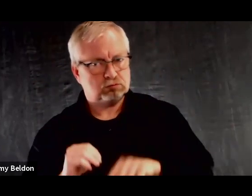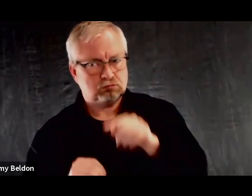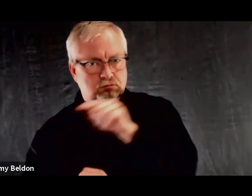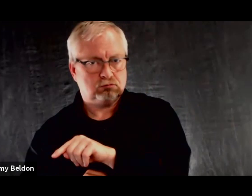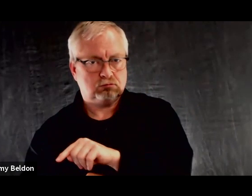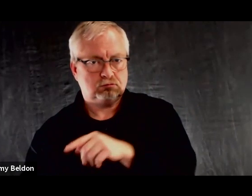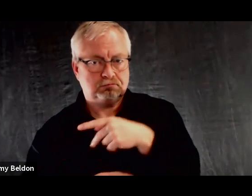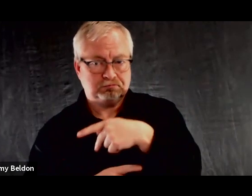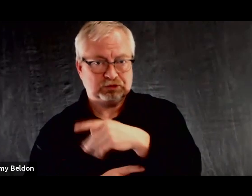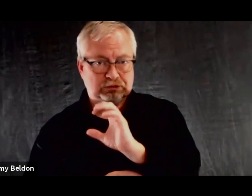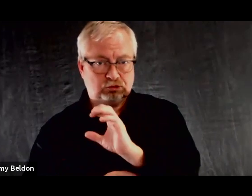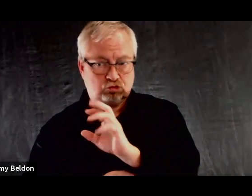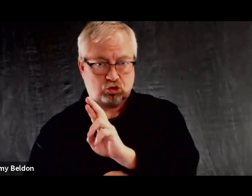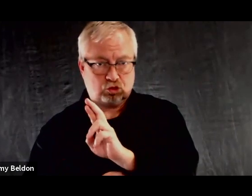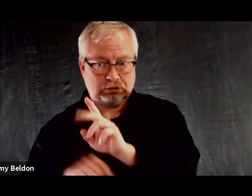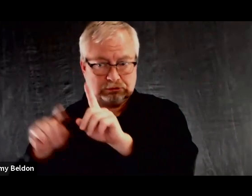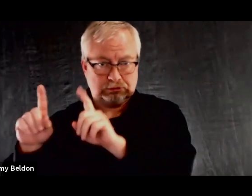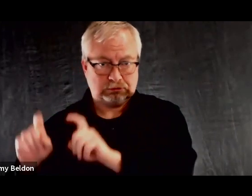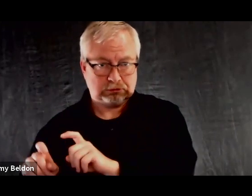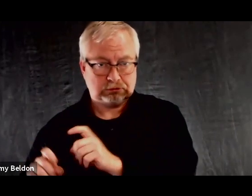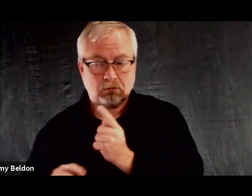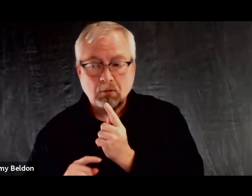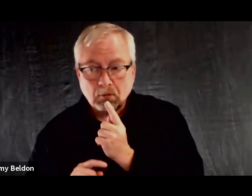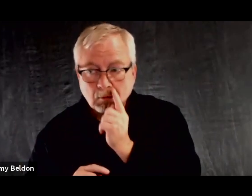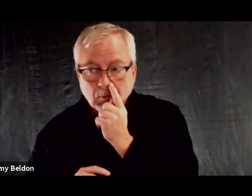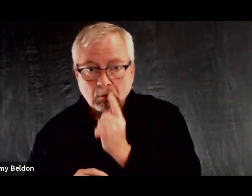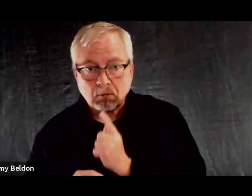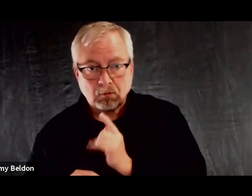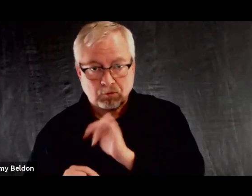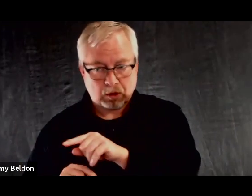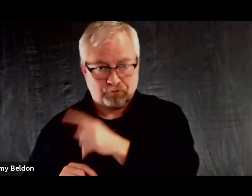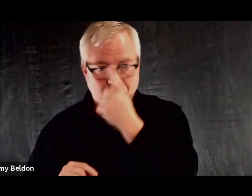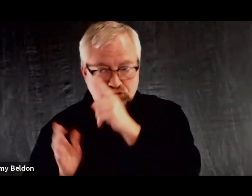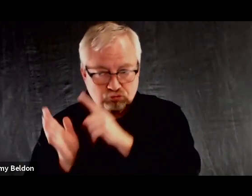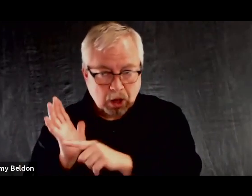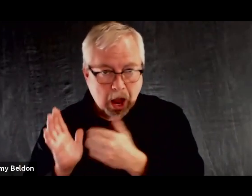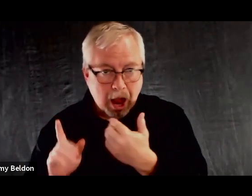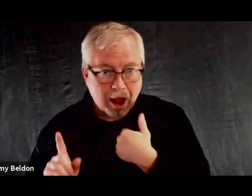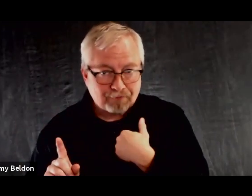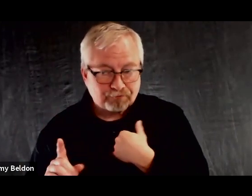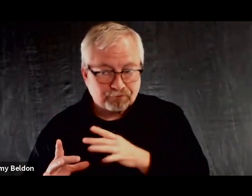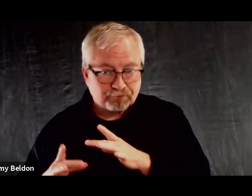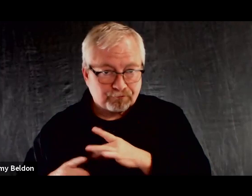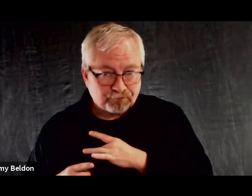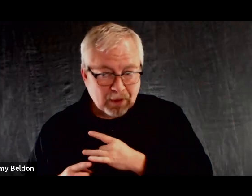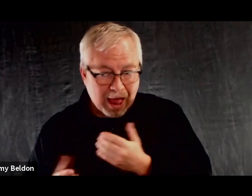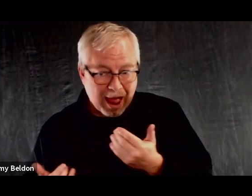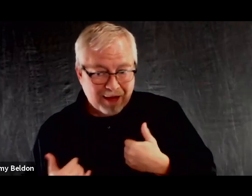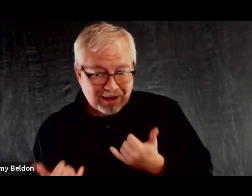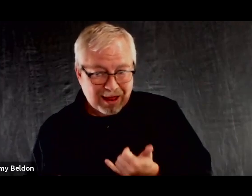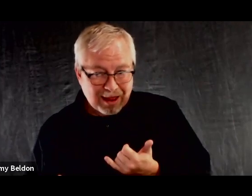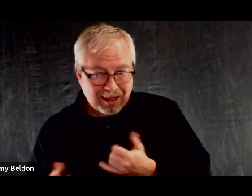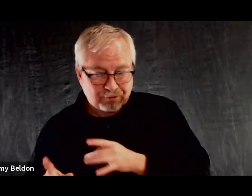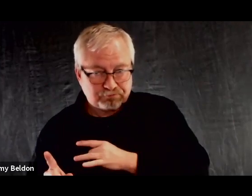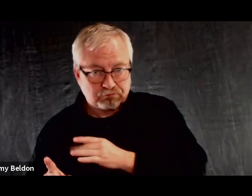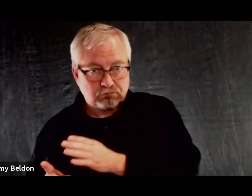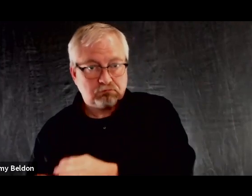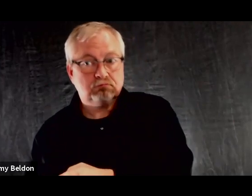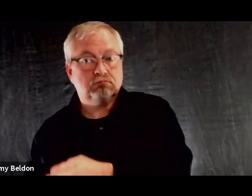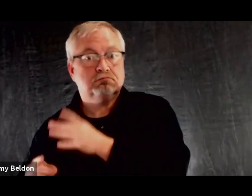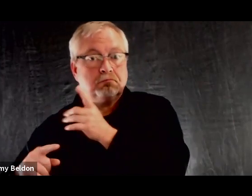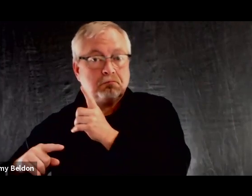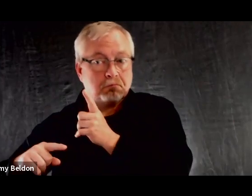current infection, and those are the tests. That's the test that's currently being done, and those positives are the ones that are getting reported